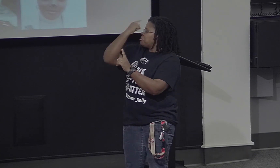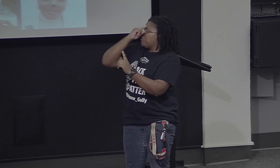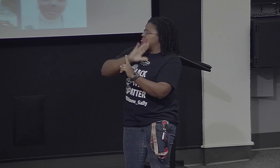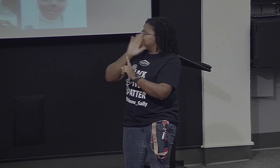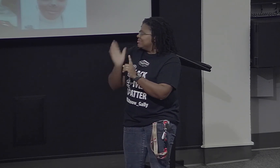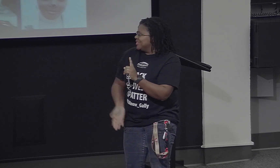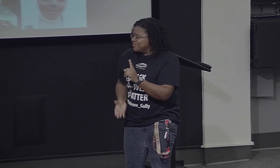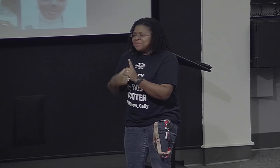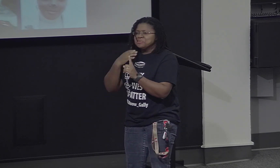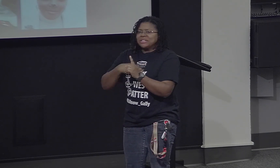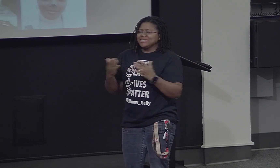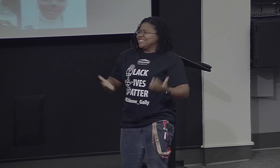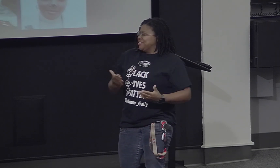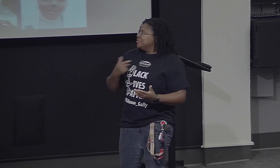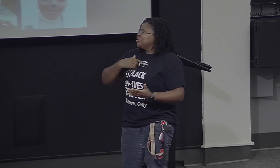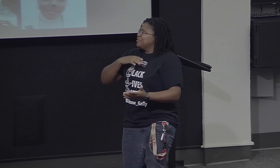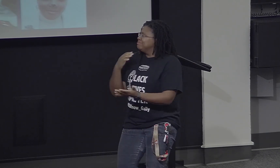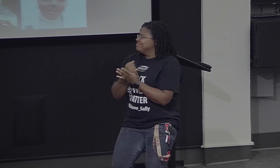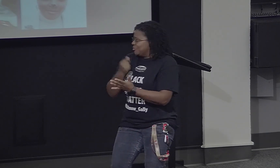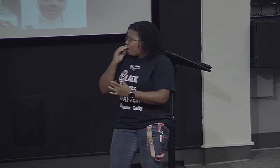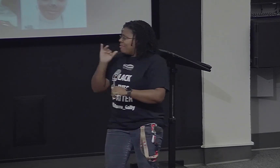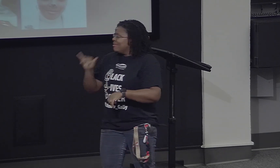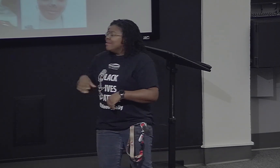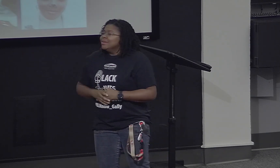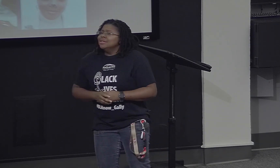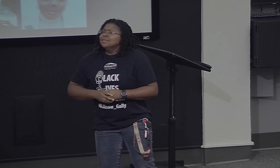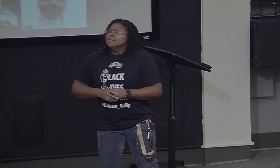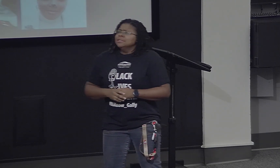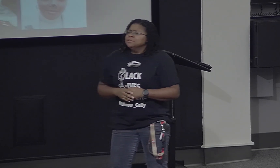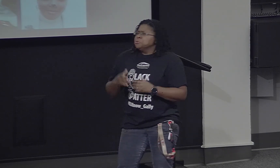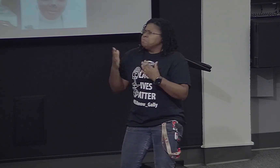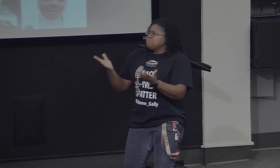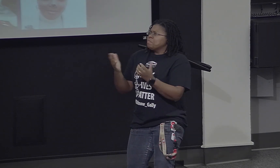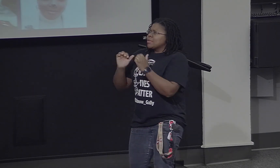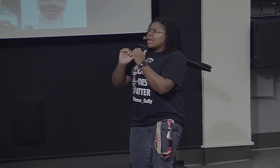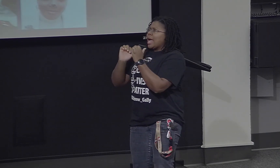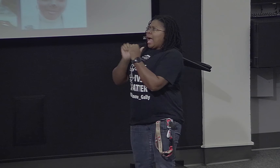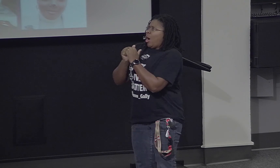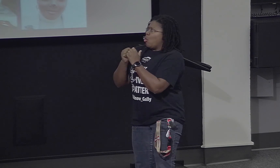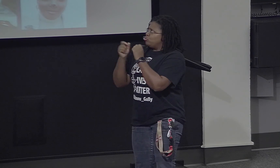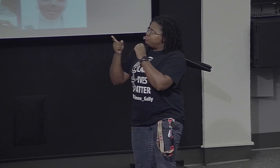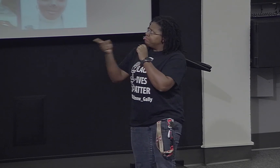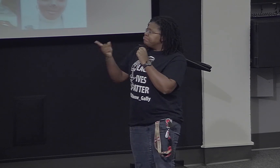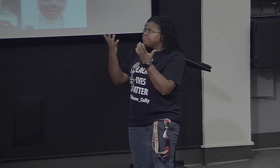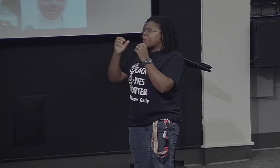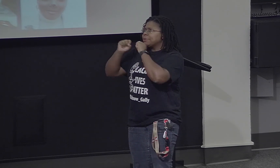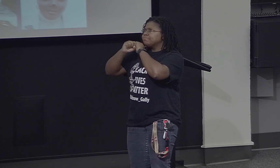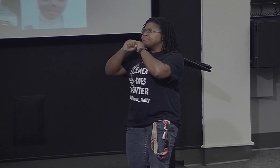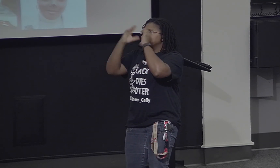education. I wouldn't think necessarily about that topic as part of the stakeholder for this.